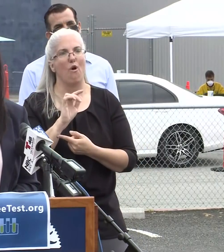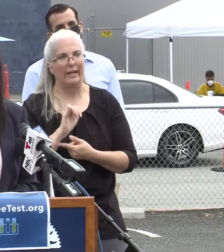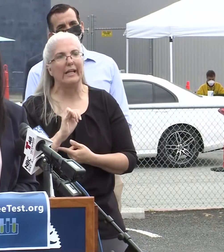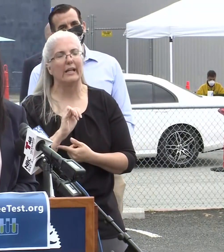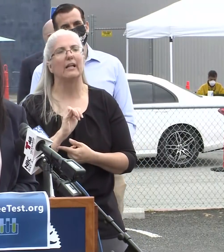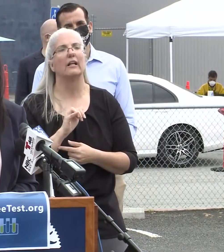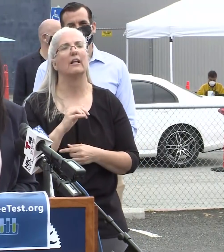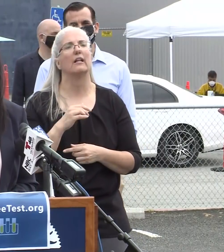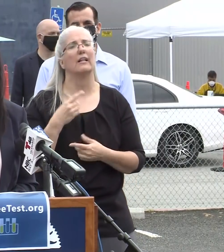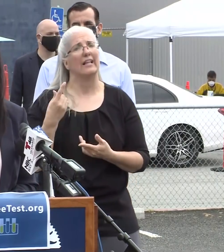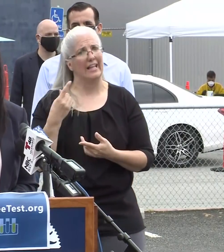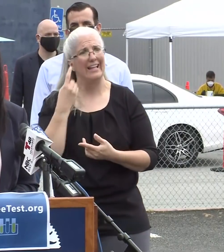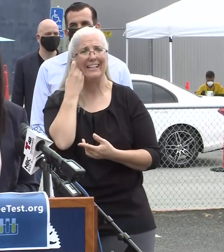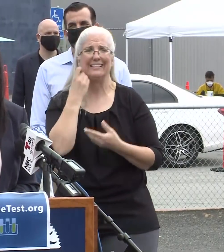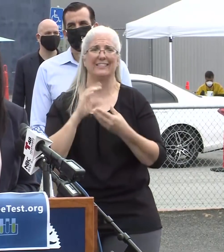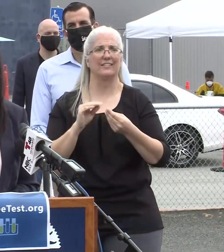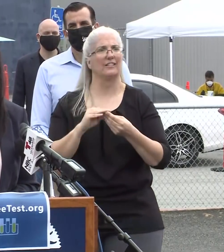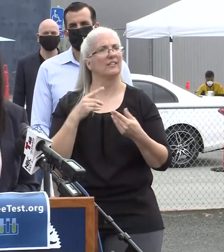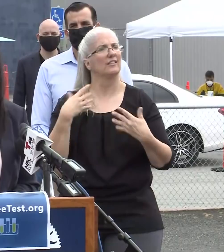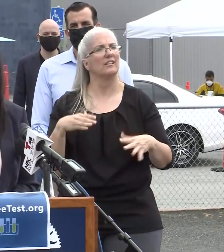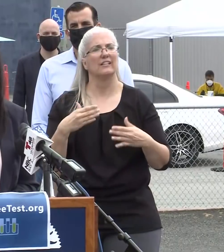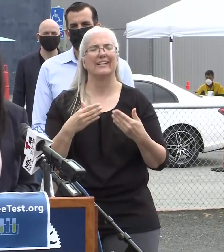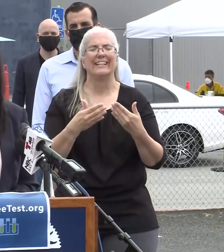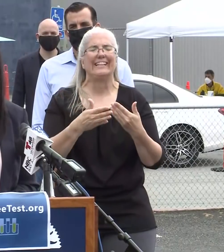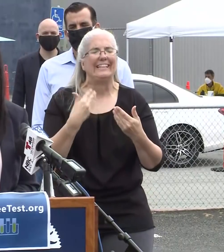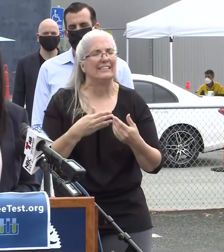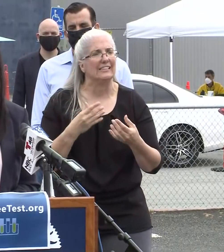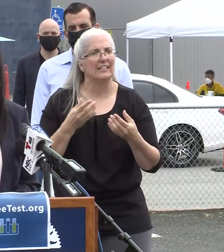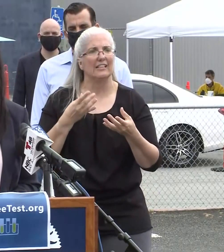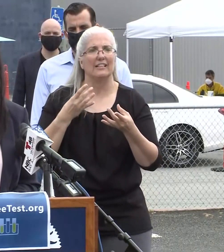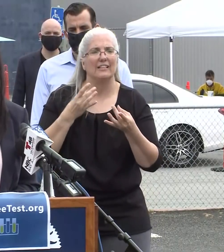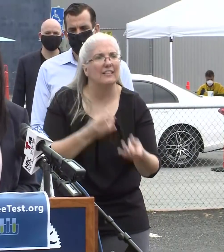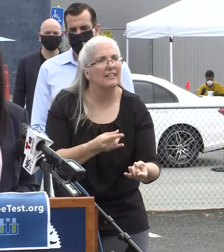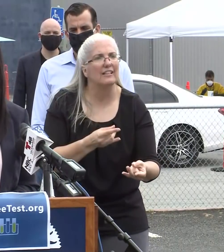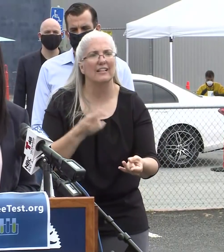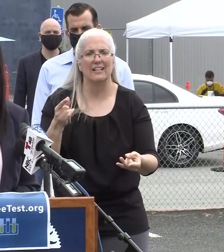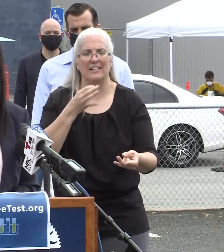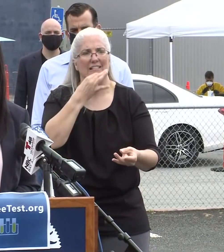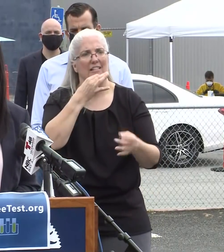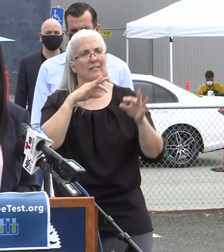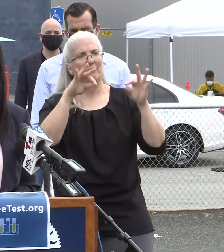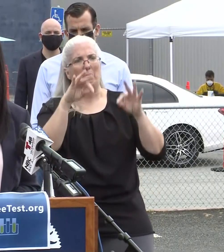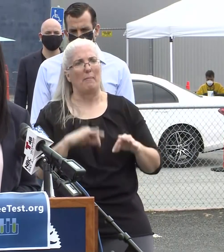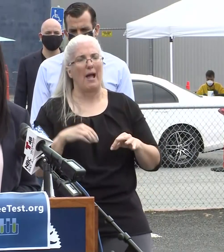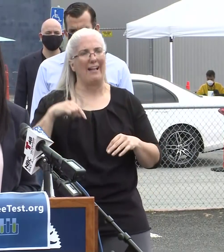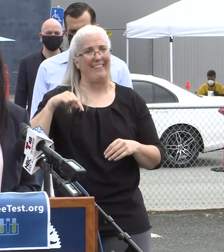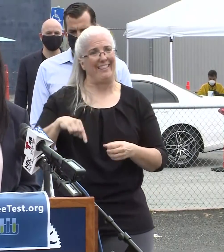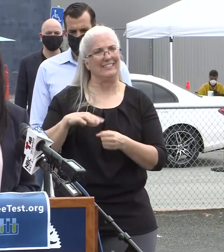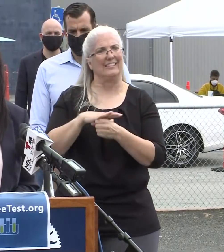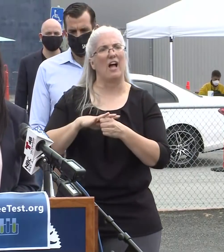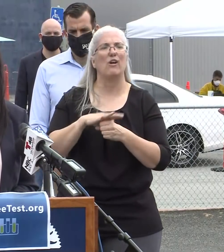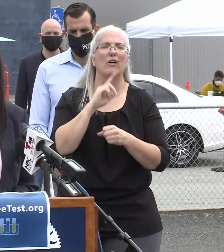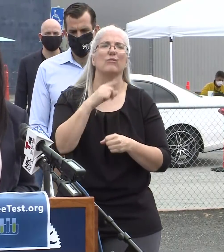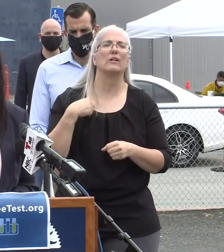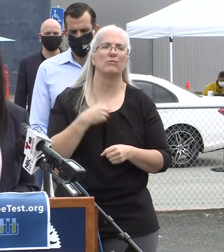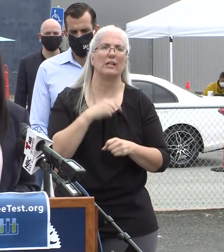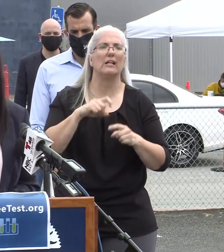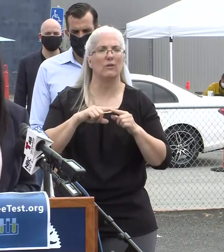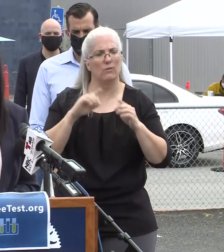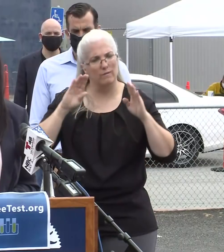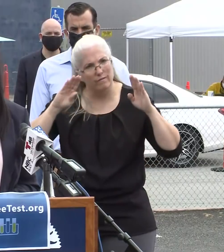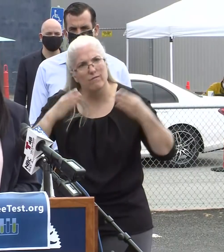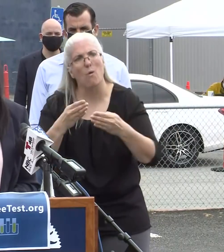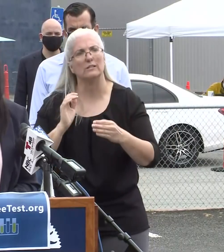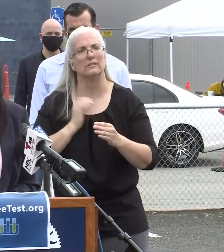so eloquently explained, this is really the area where we need to make sure that we focus our attention.